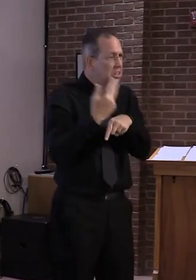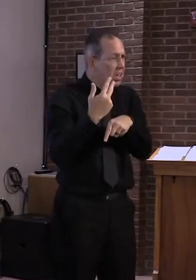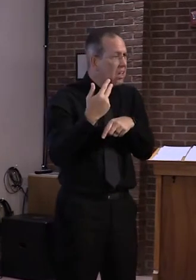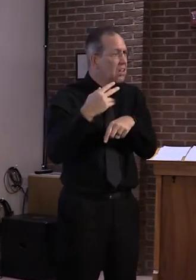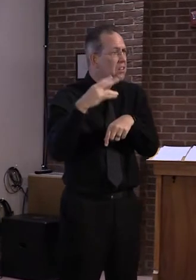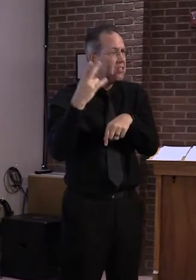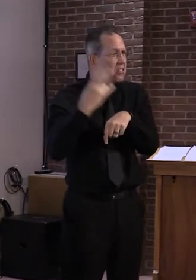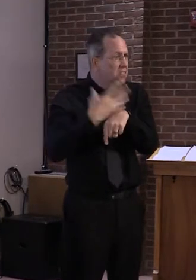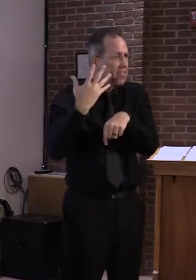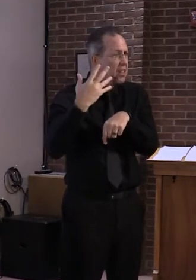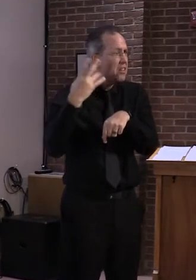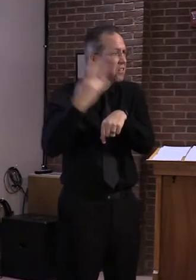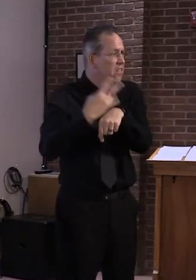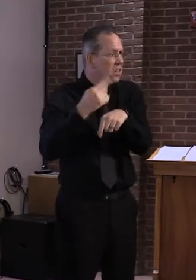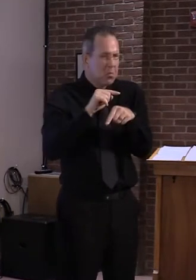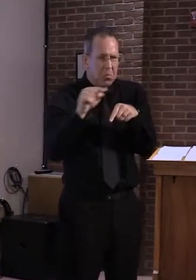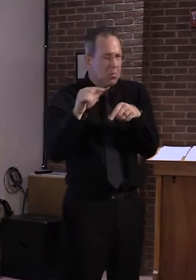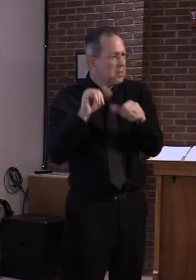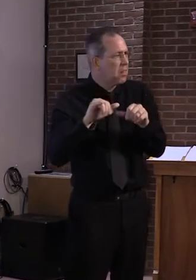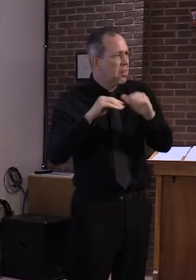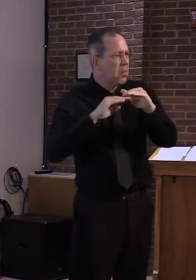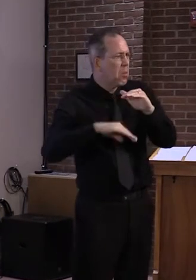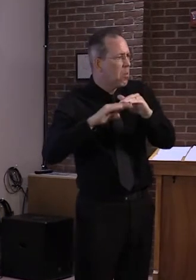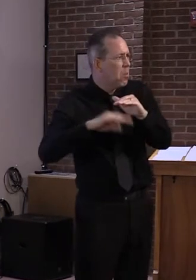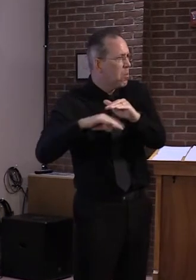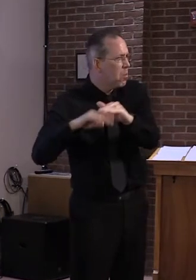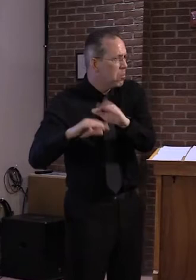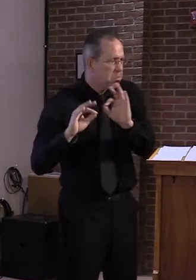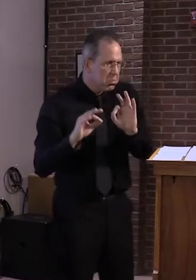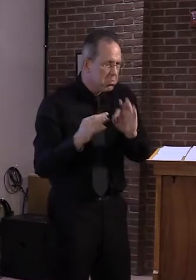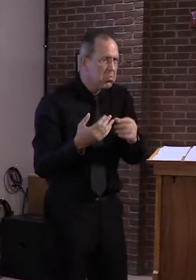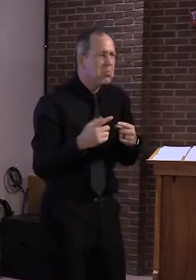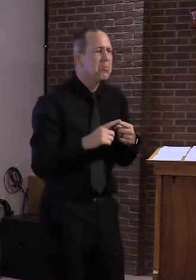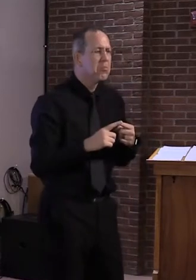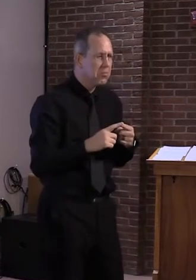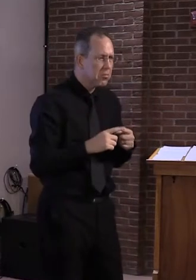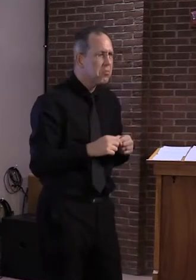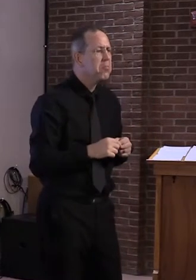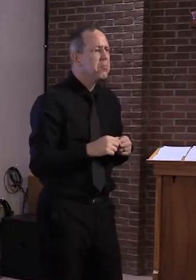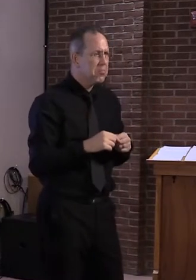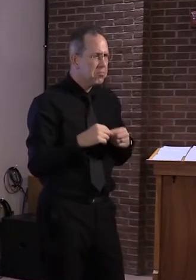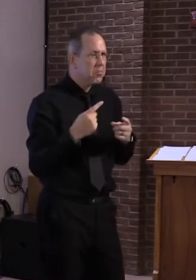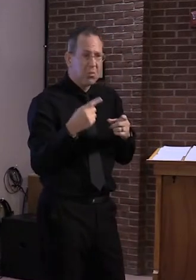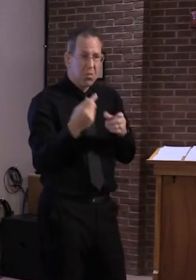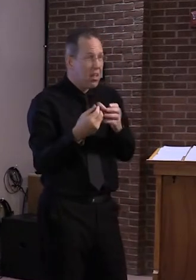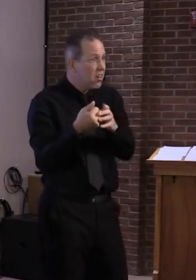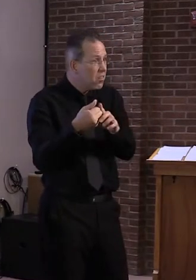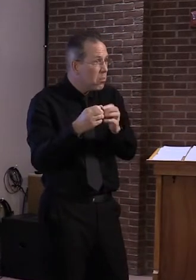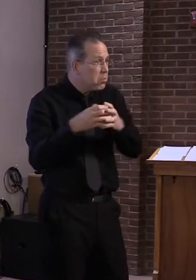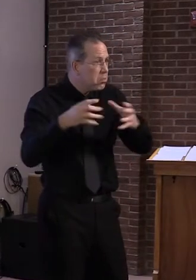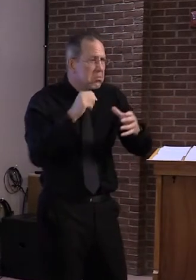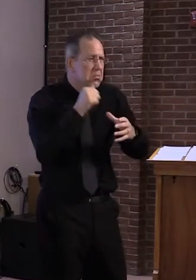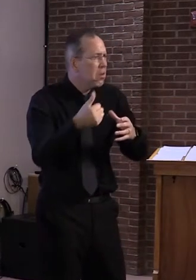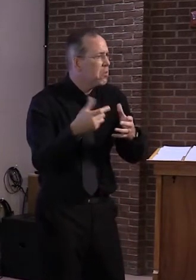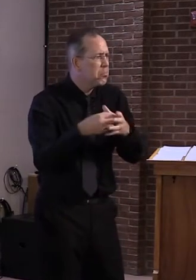under 1%, and neither demonstrates the sort of sustained growth that would give us pause for